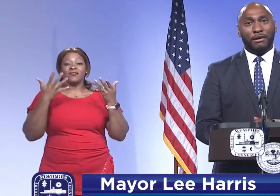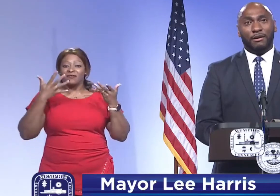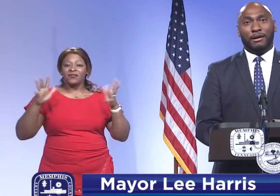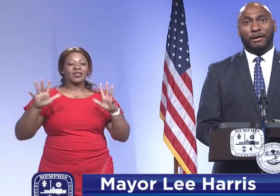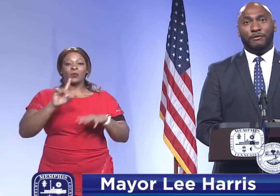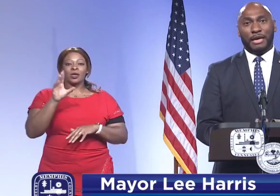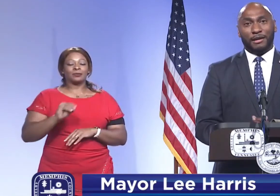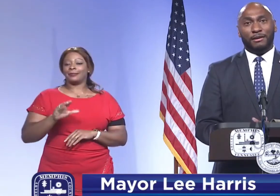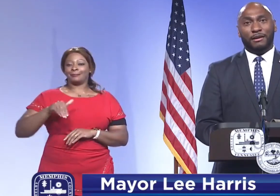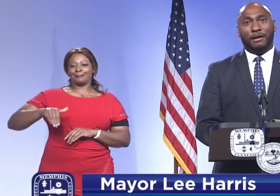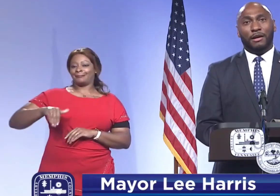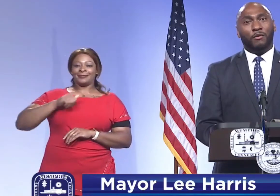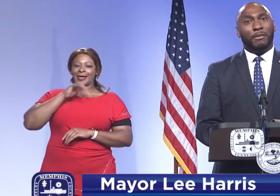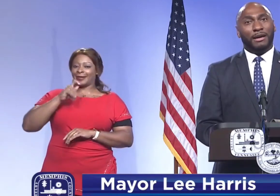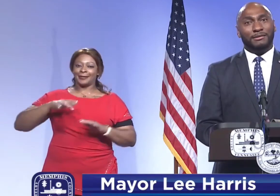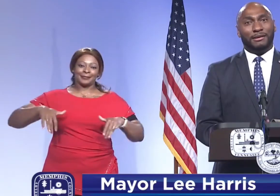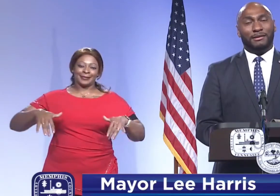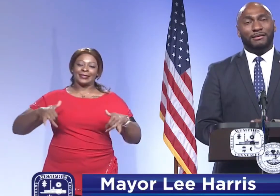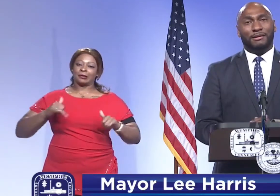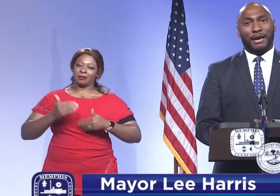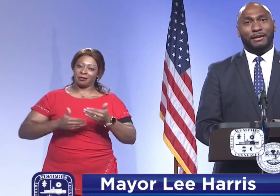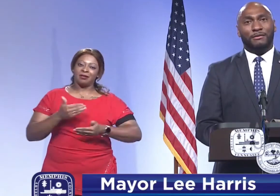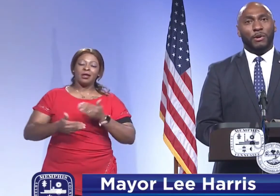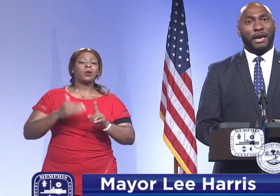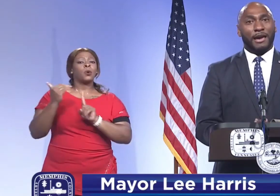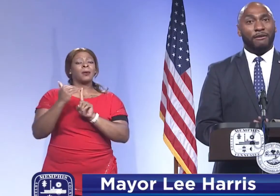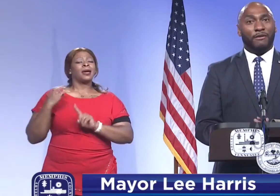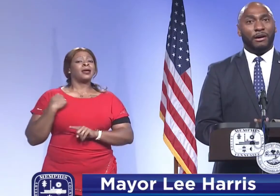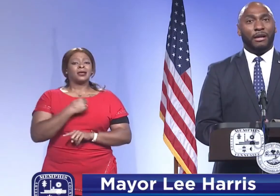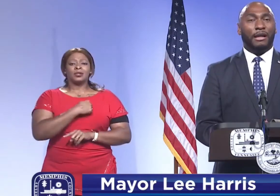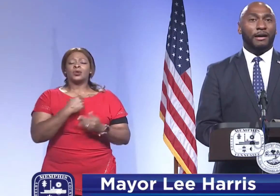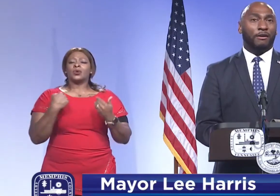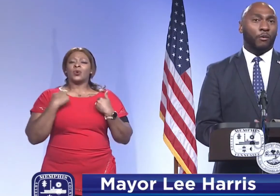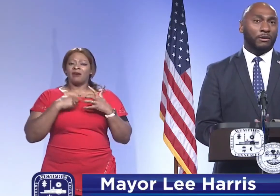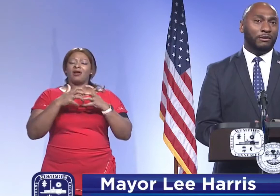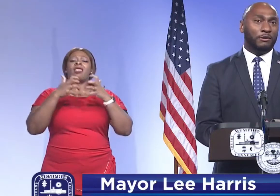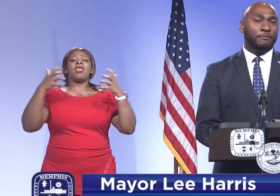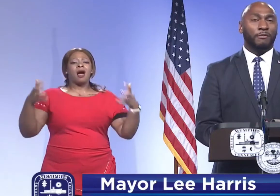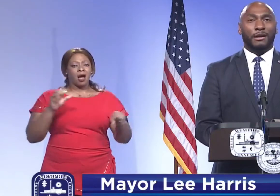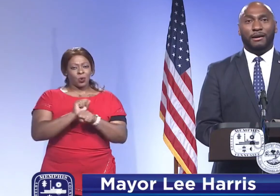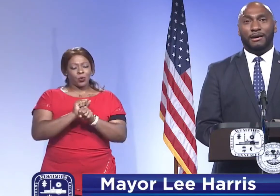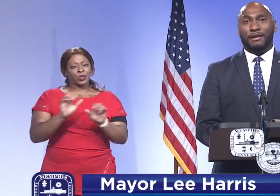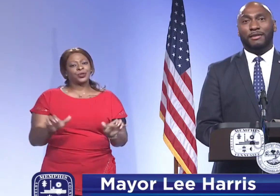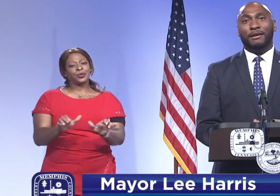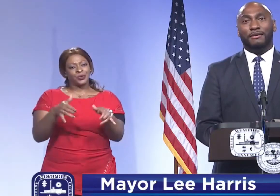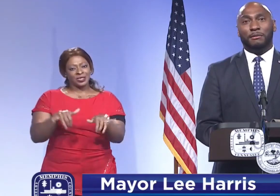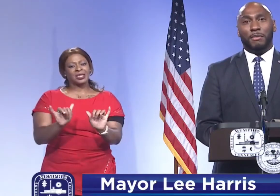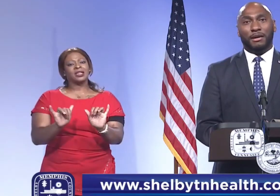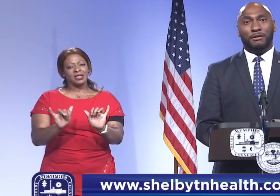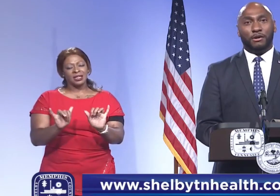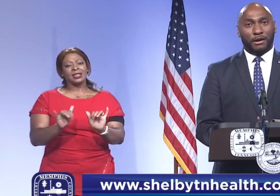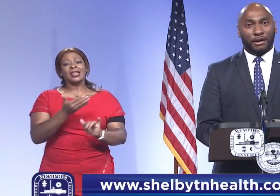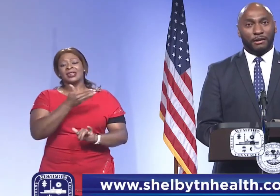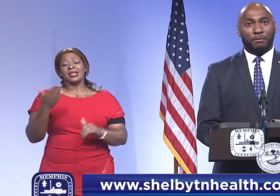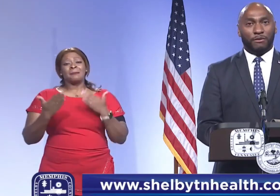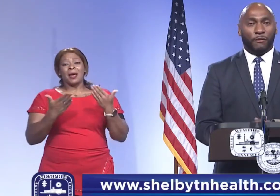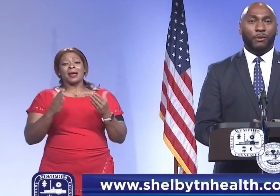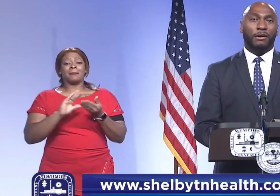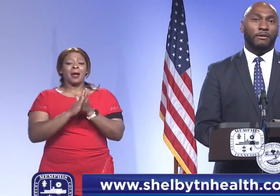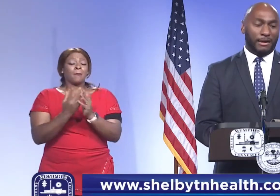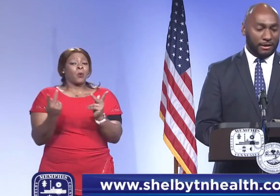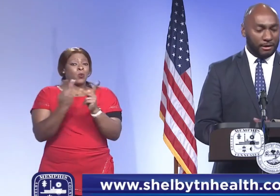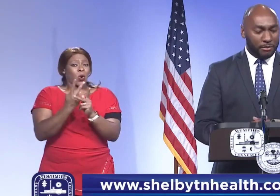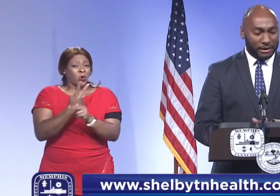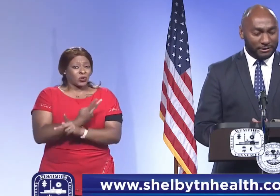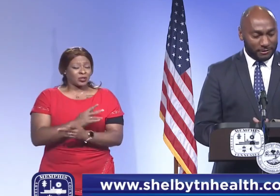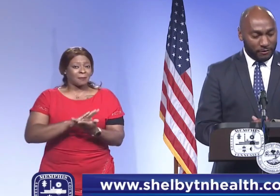all yet. It reminds us that we have a lot of work to do and that things may darken before